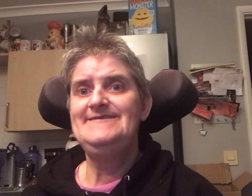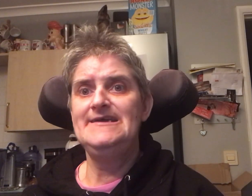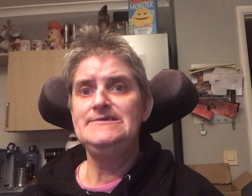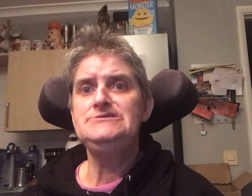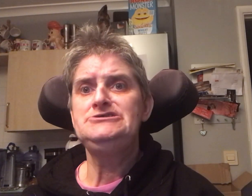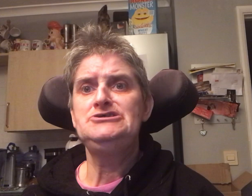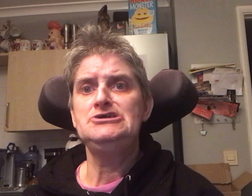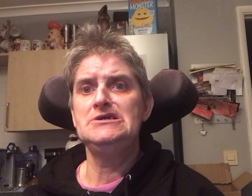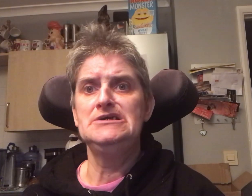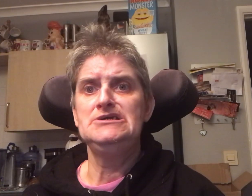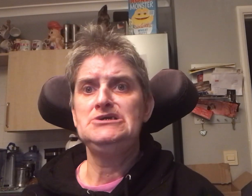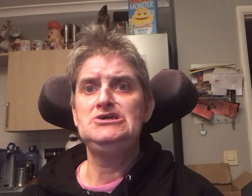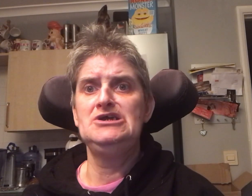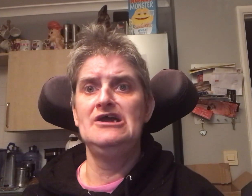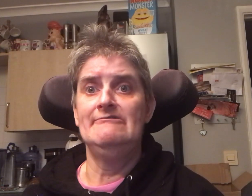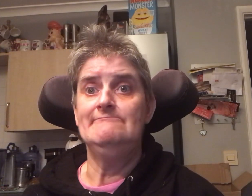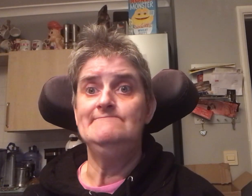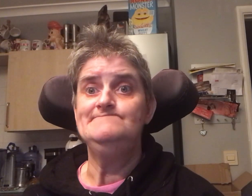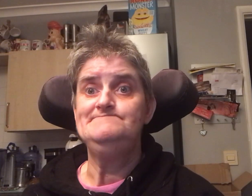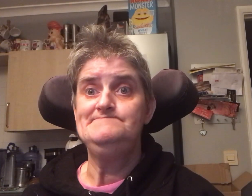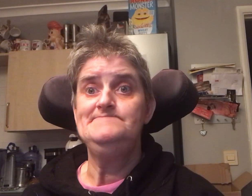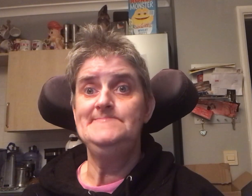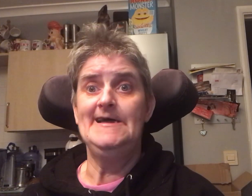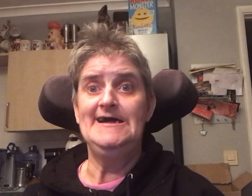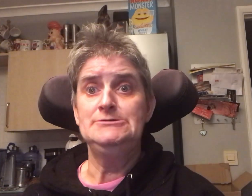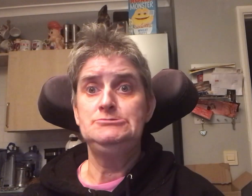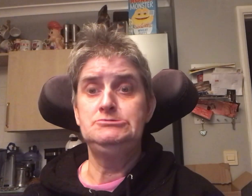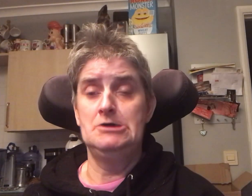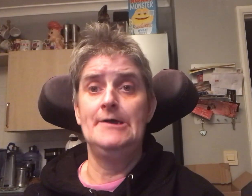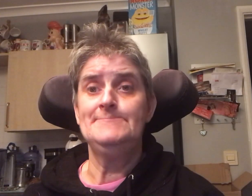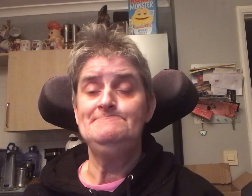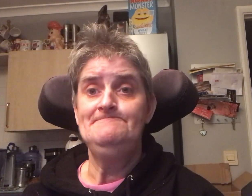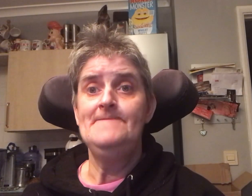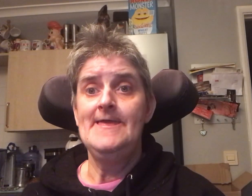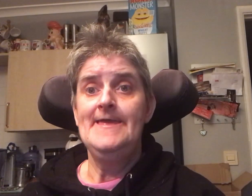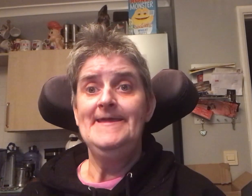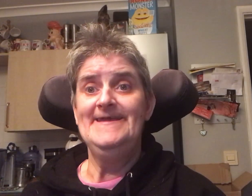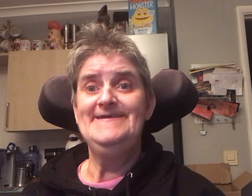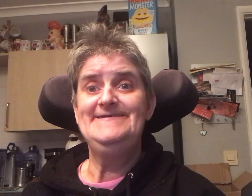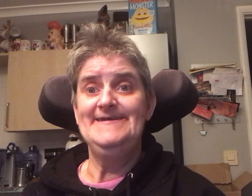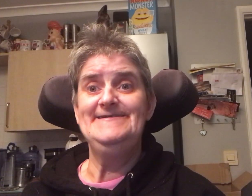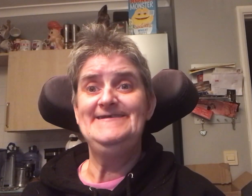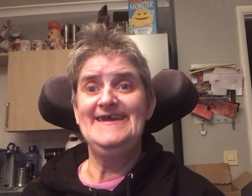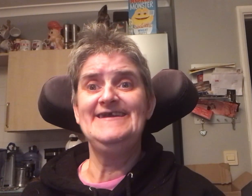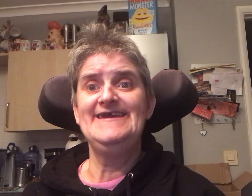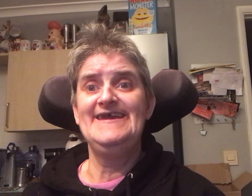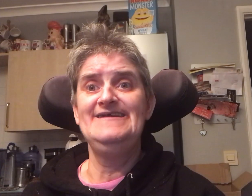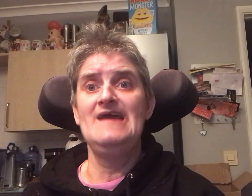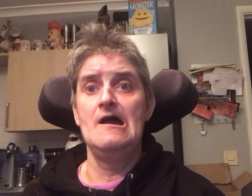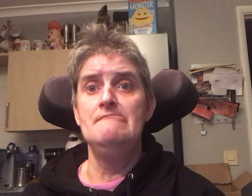Winston Churchill. That's right, he's the CEO